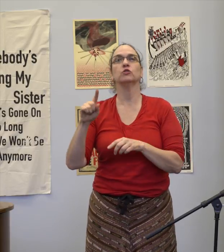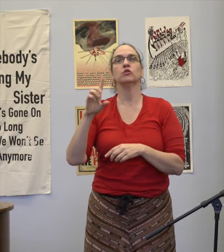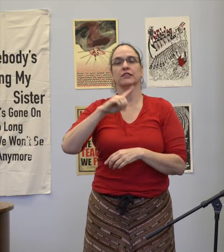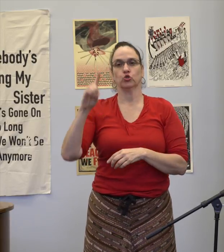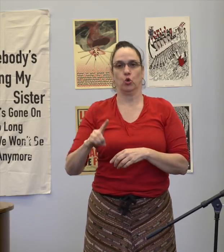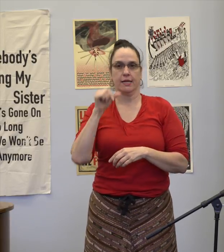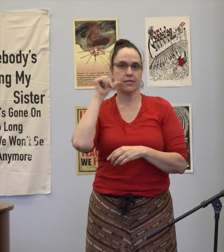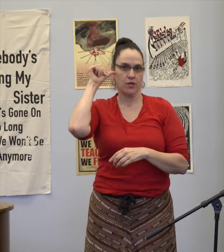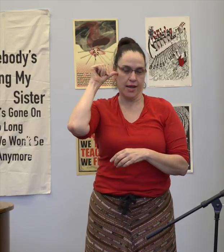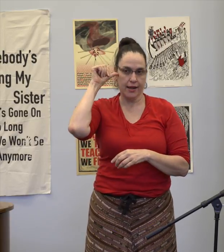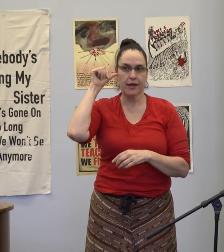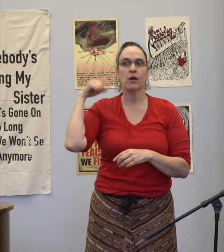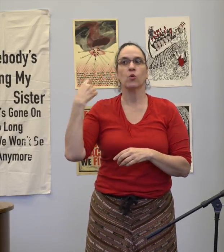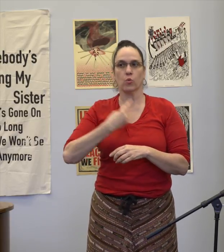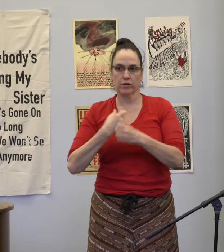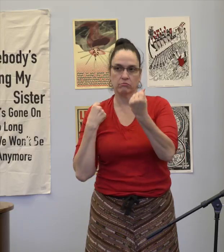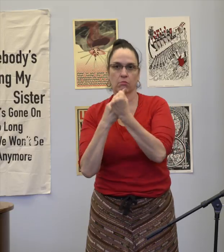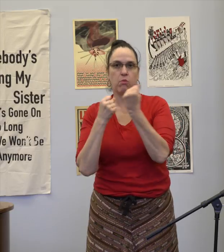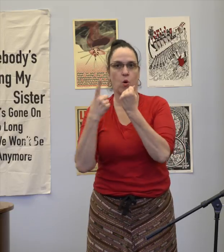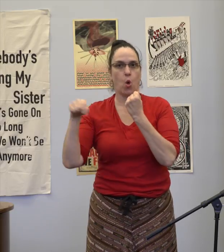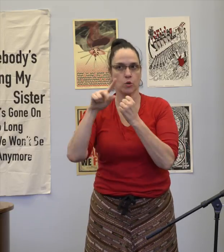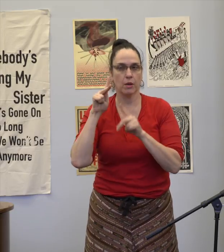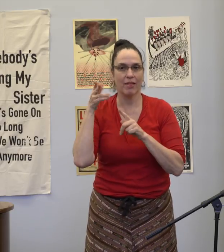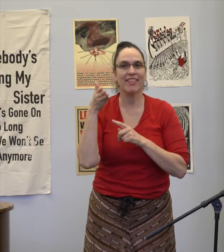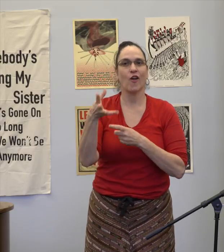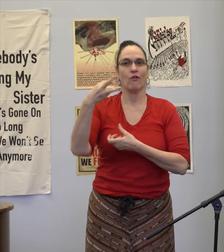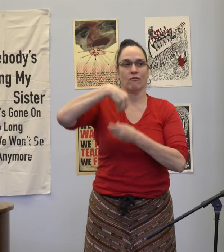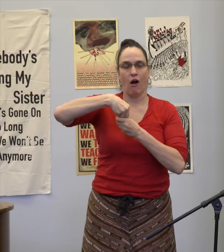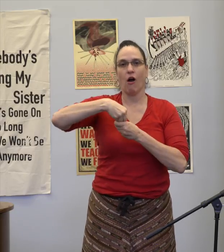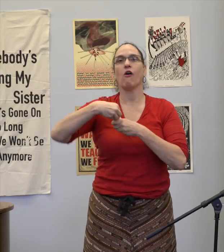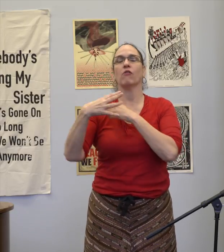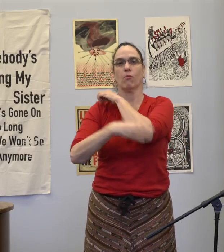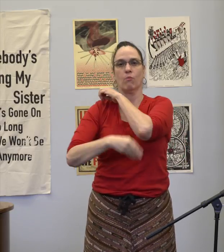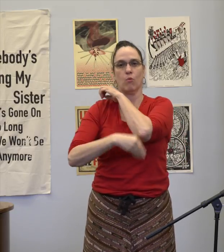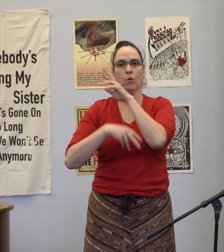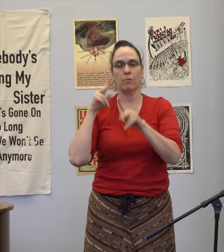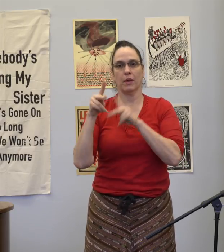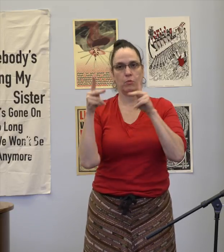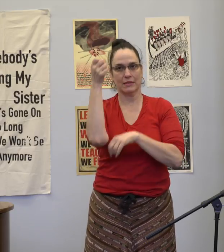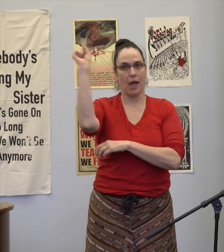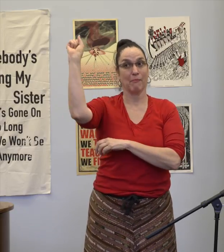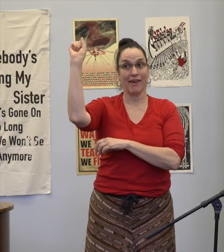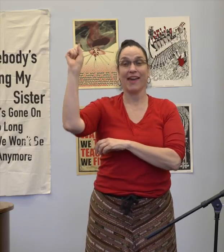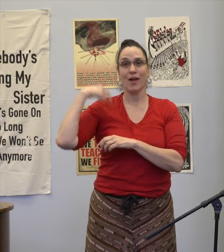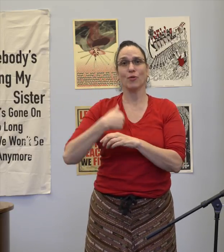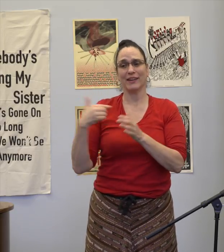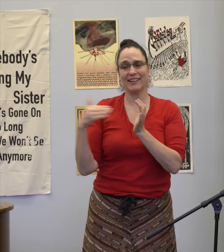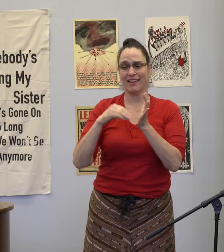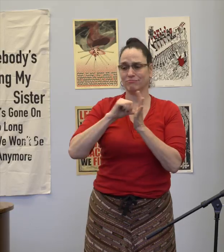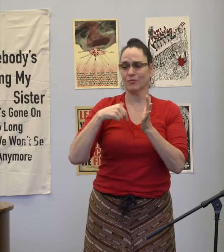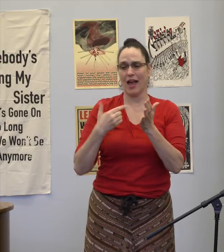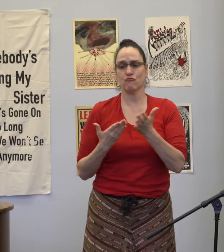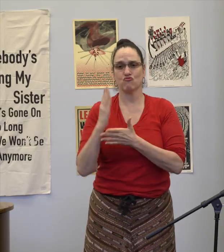we were standing with people there who are part of the Poor People's Campaign, saying that, again, we have a right to live, fighting for health care